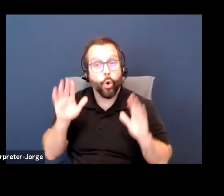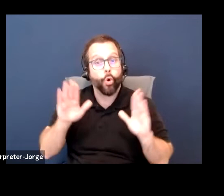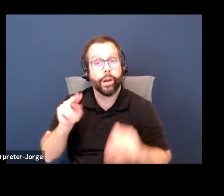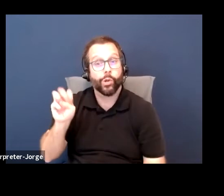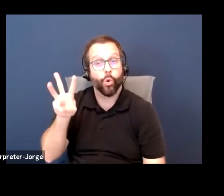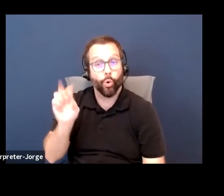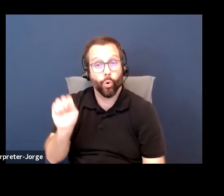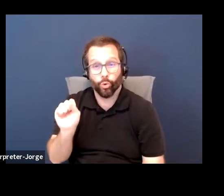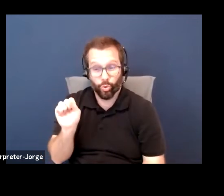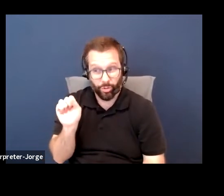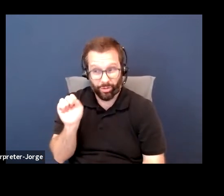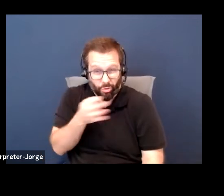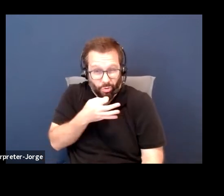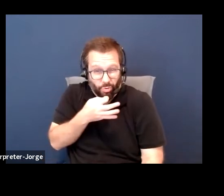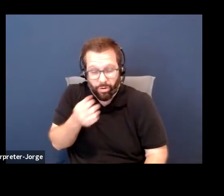probably a matter of weeks.